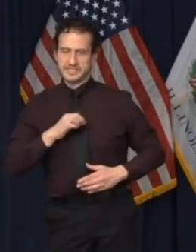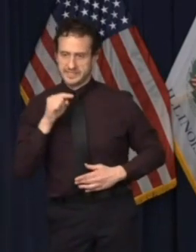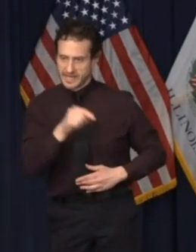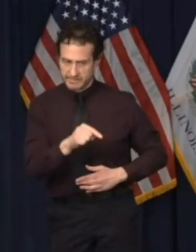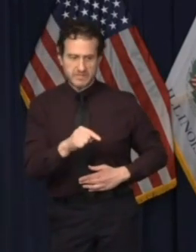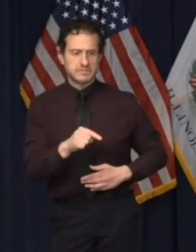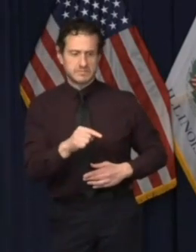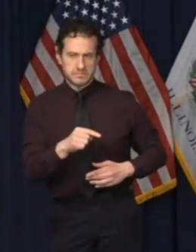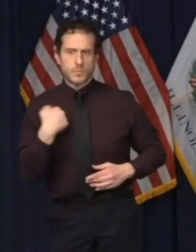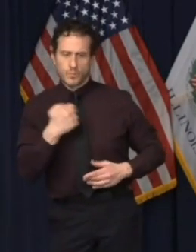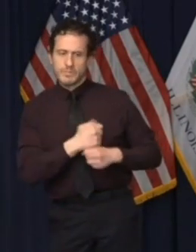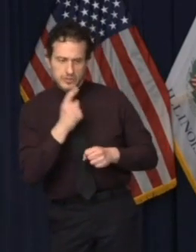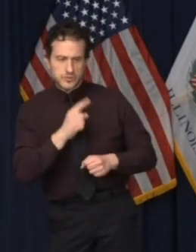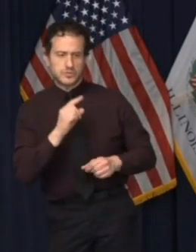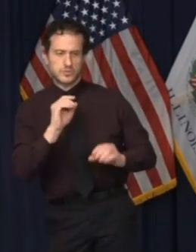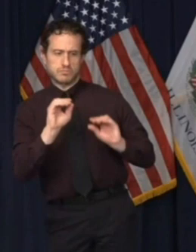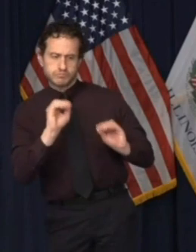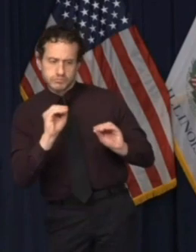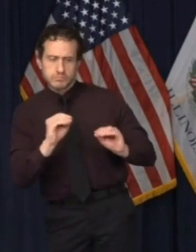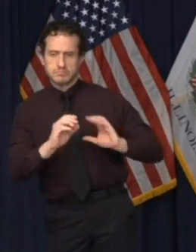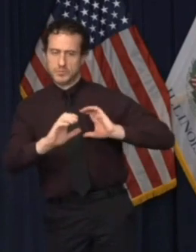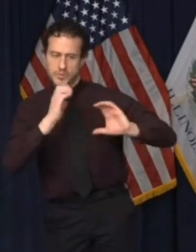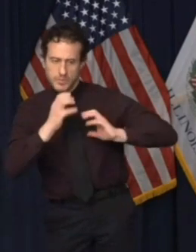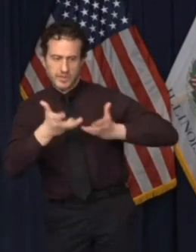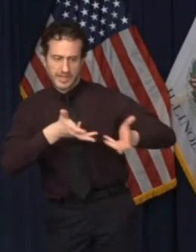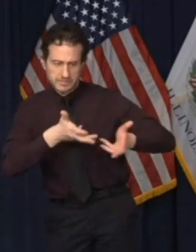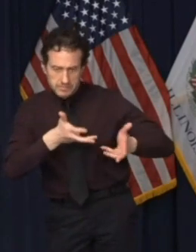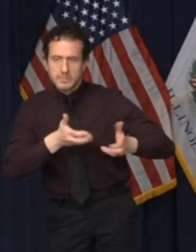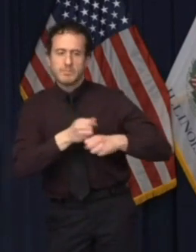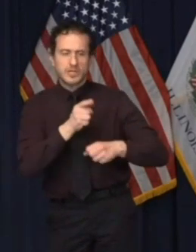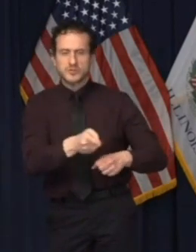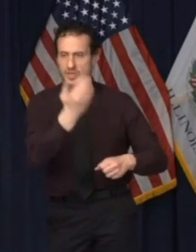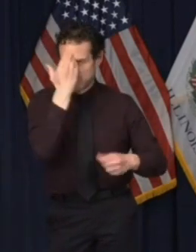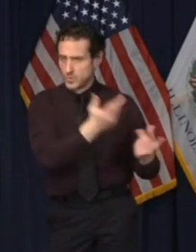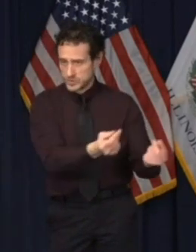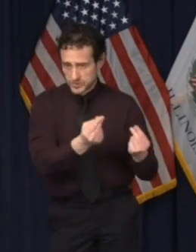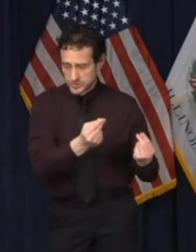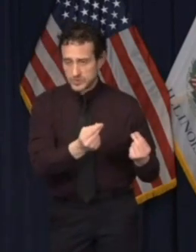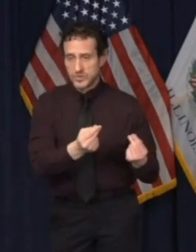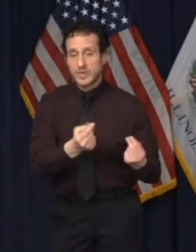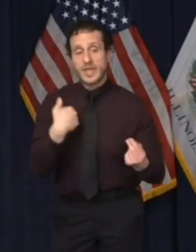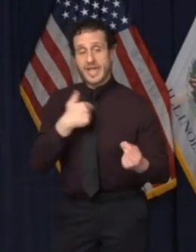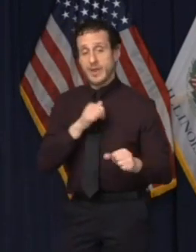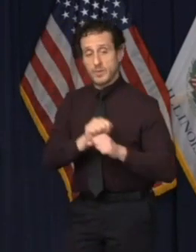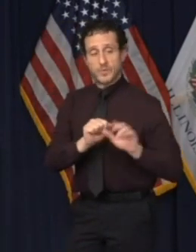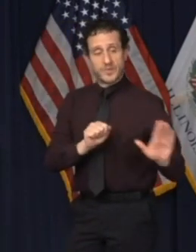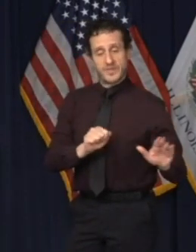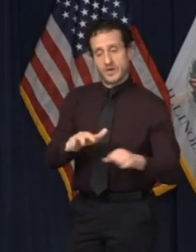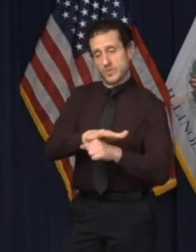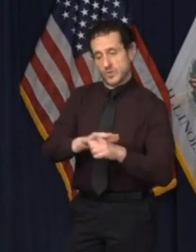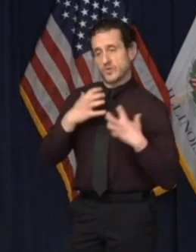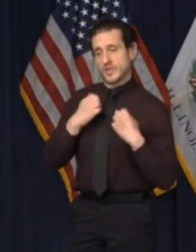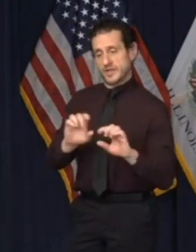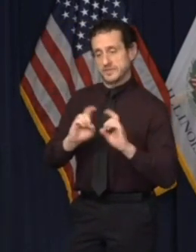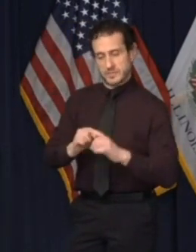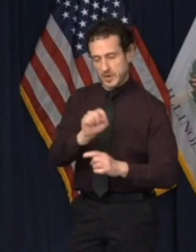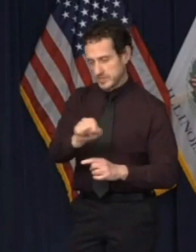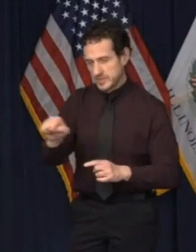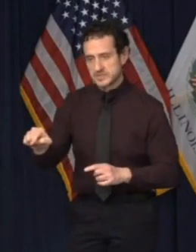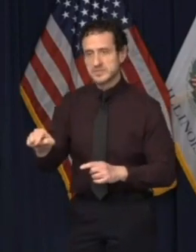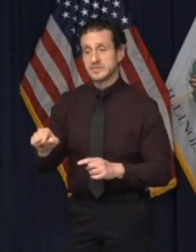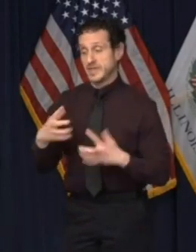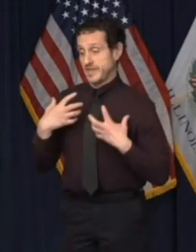nursing homes and the long-term care facilities. We're also working closely with the local health departments. The local health departments are